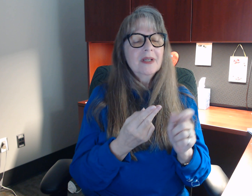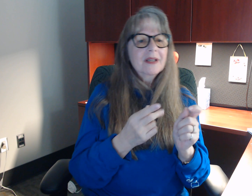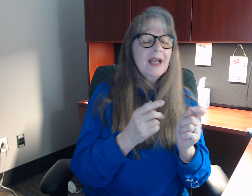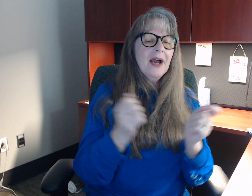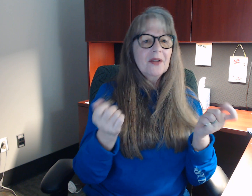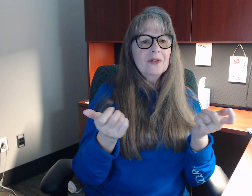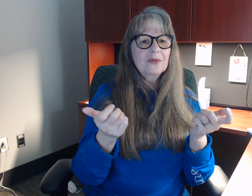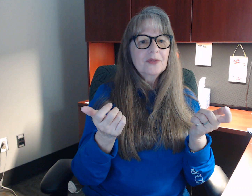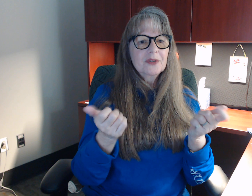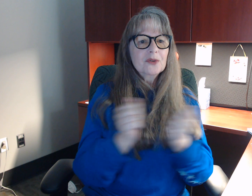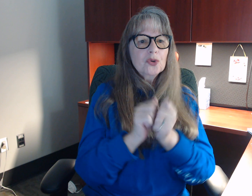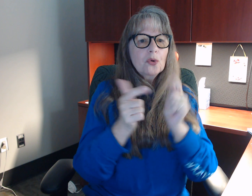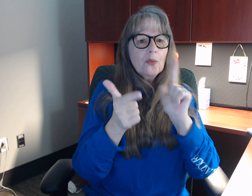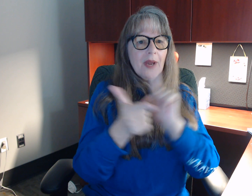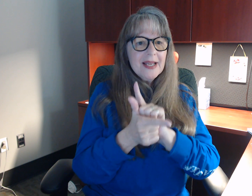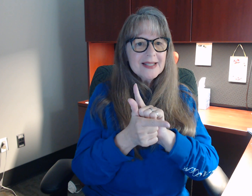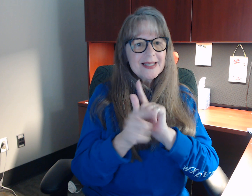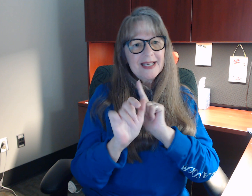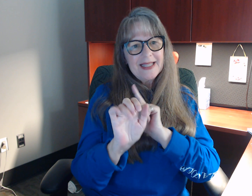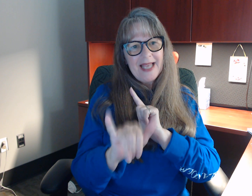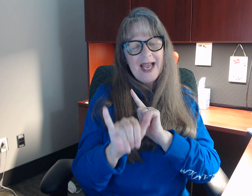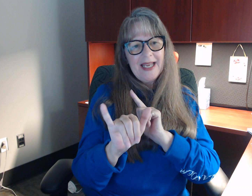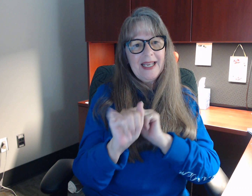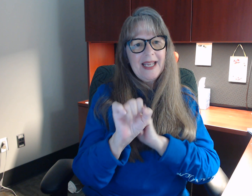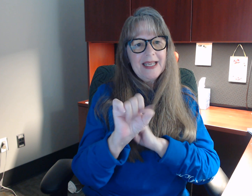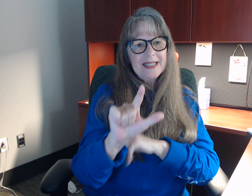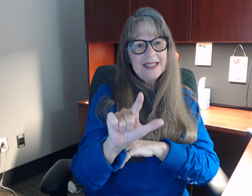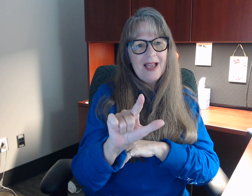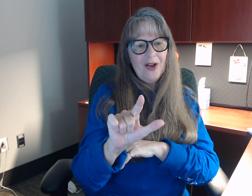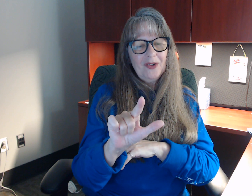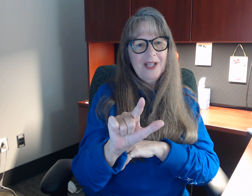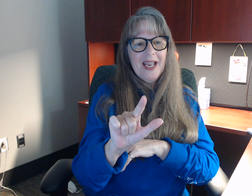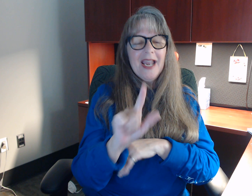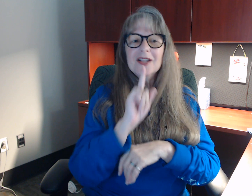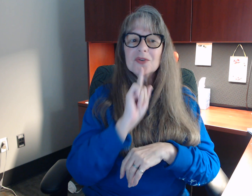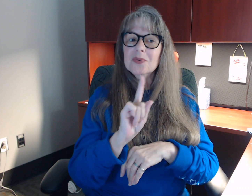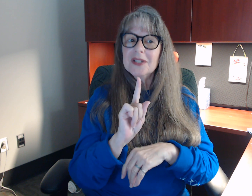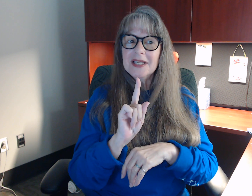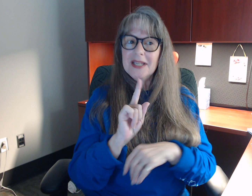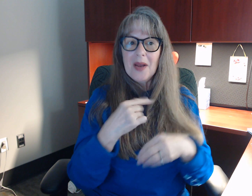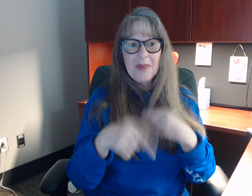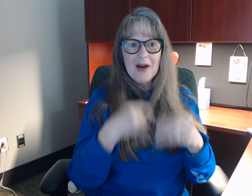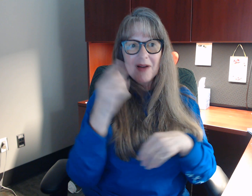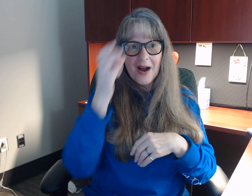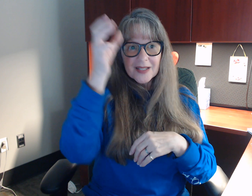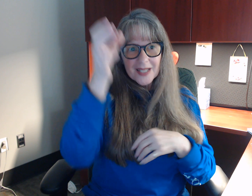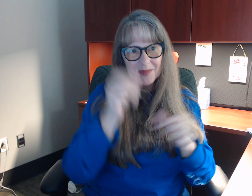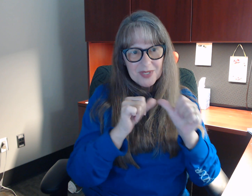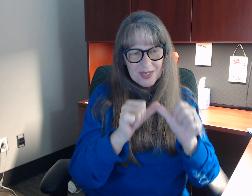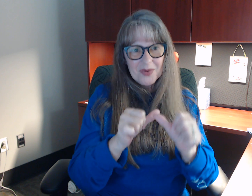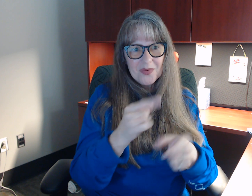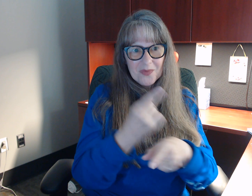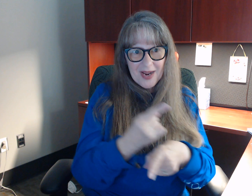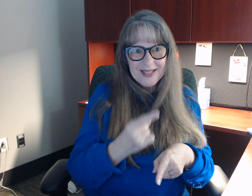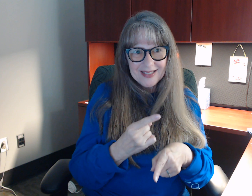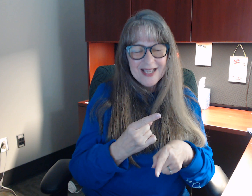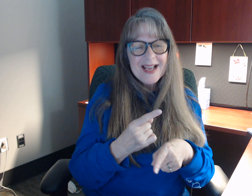kind of translate that in ASL. And it's really about concepts still, right?